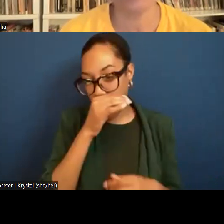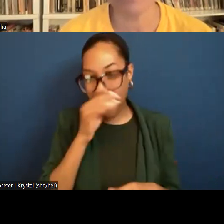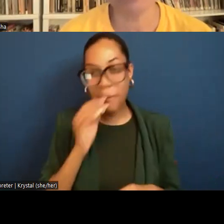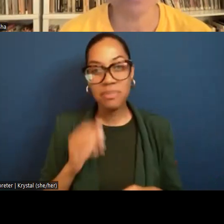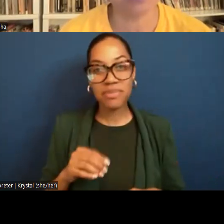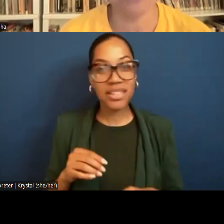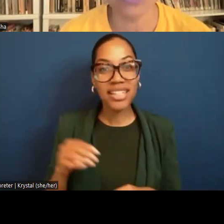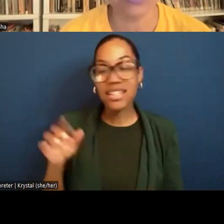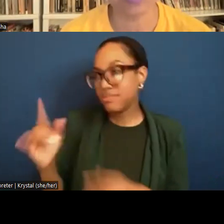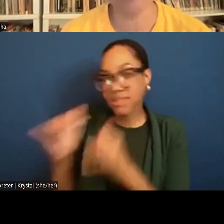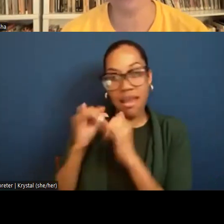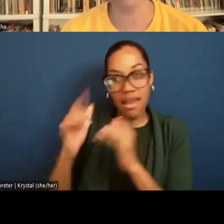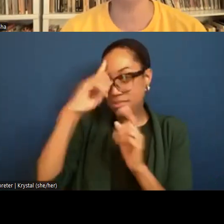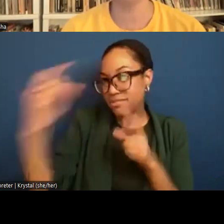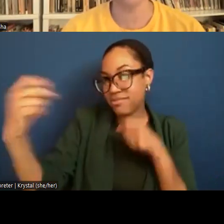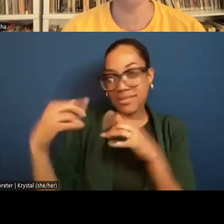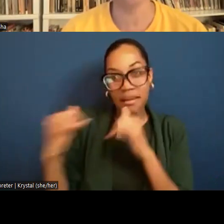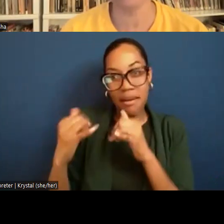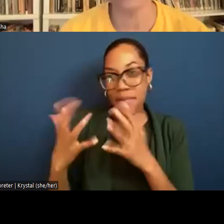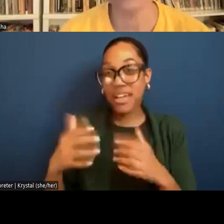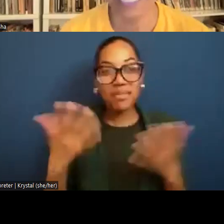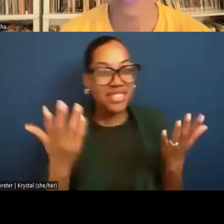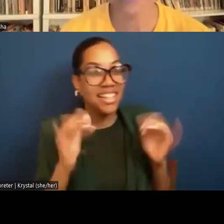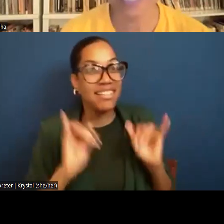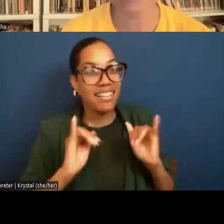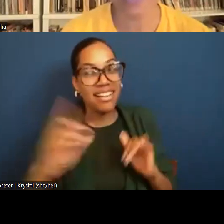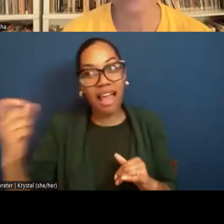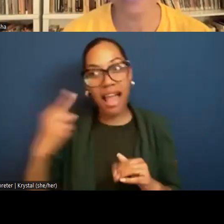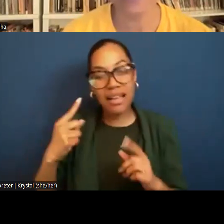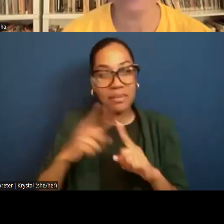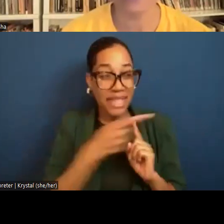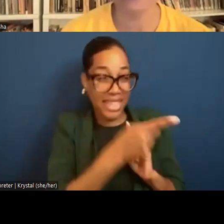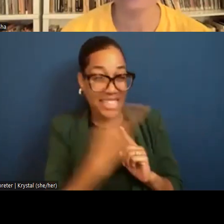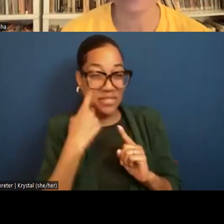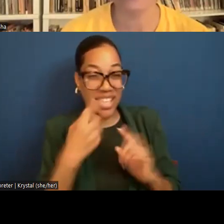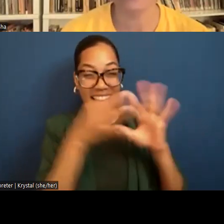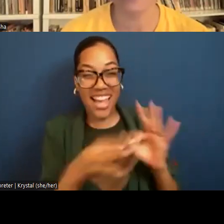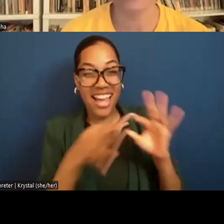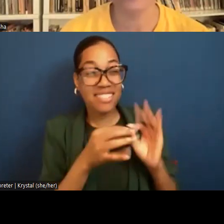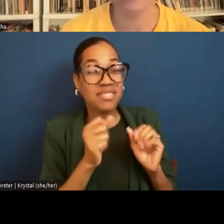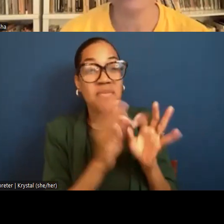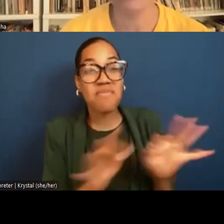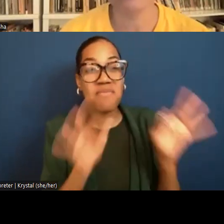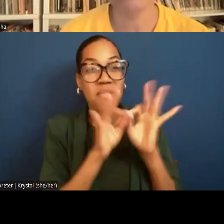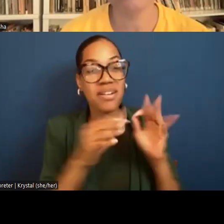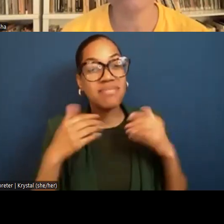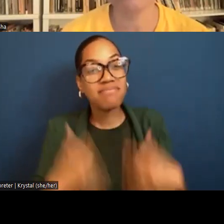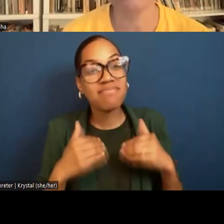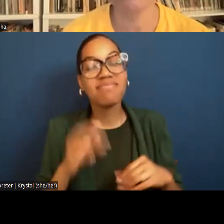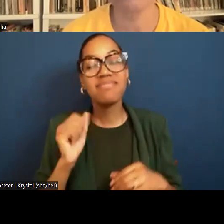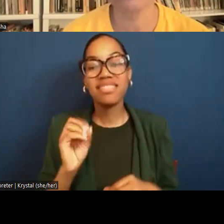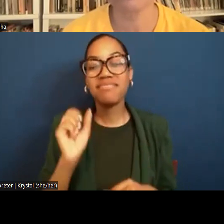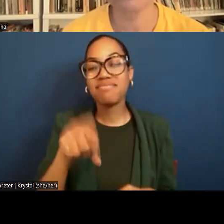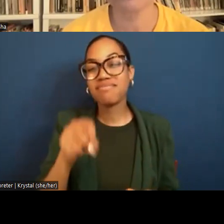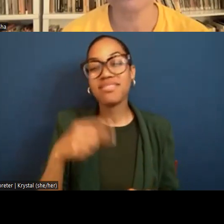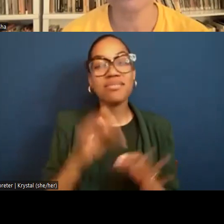you're reading my mind. I'm feeling the same way. I'm like, this is so important. It's just so important that we have these conversations